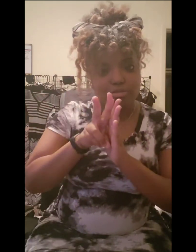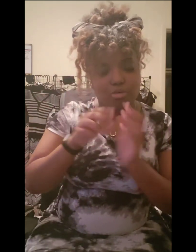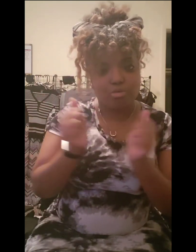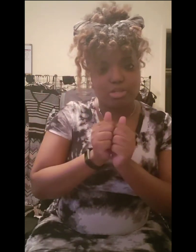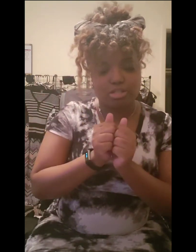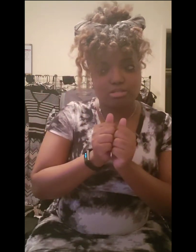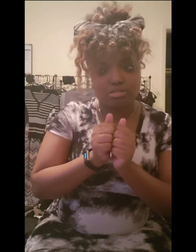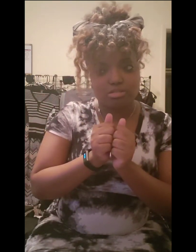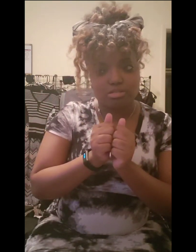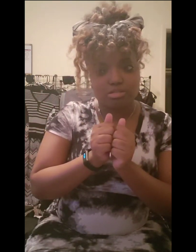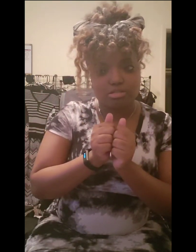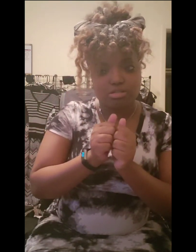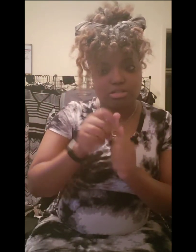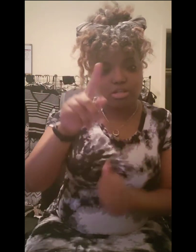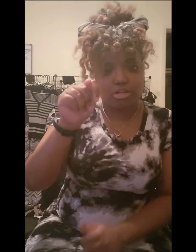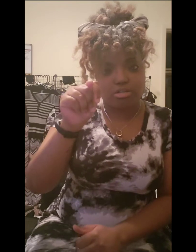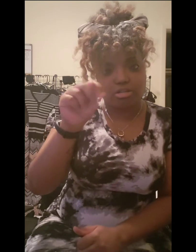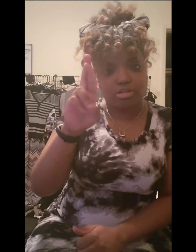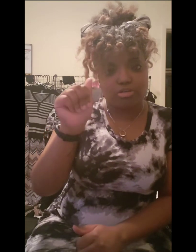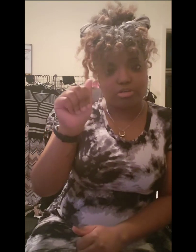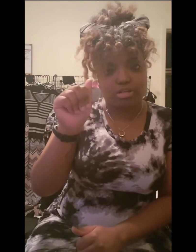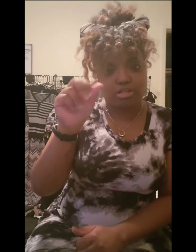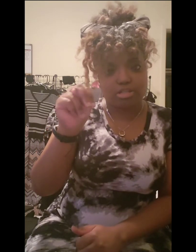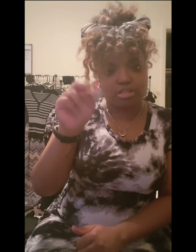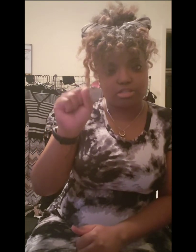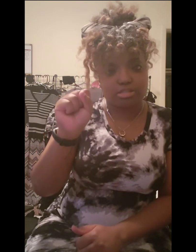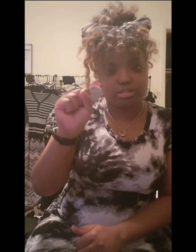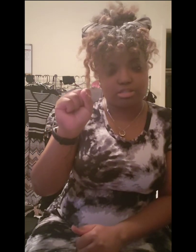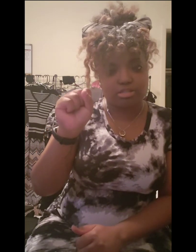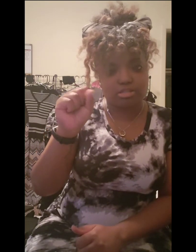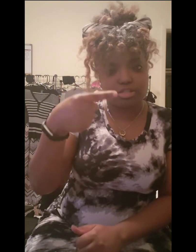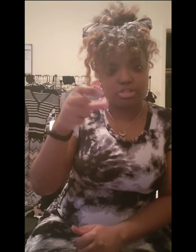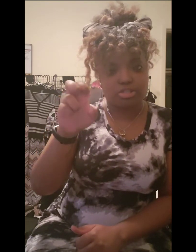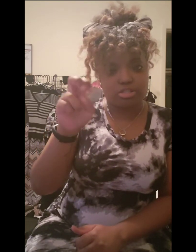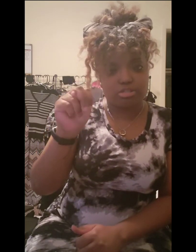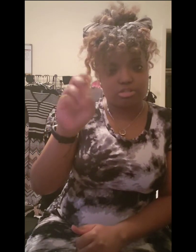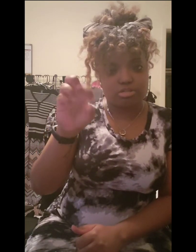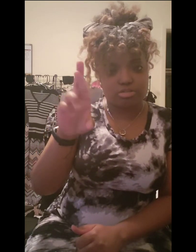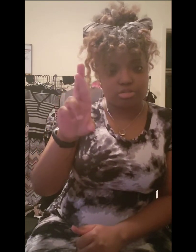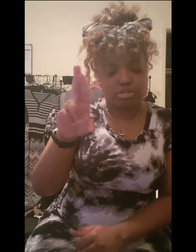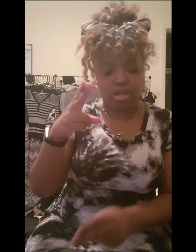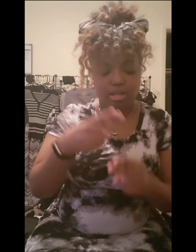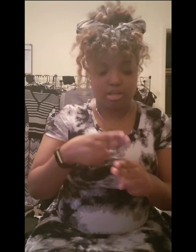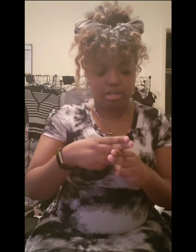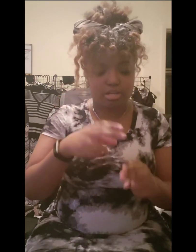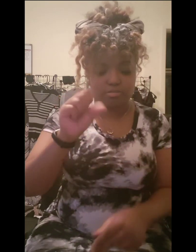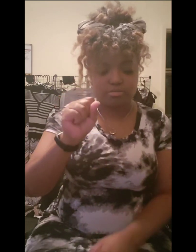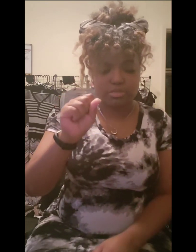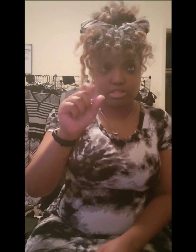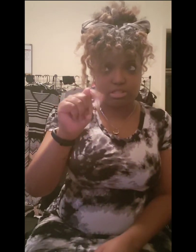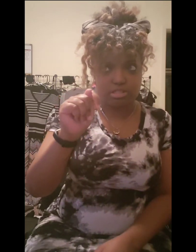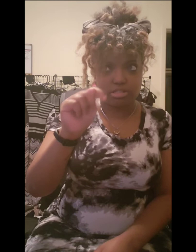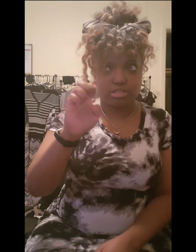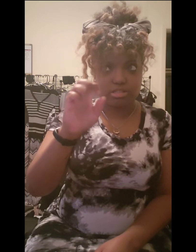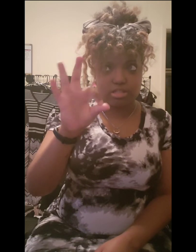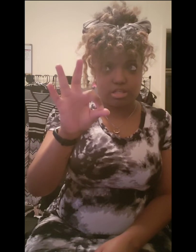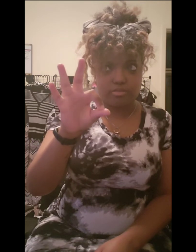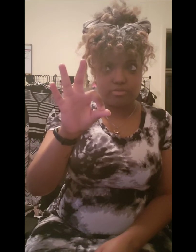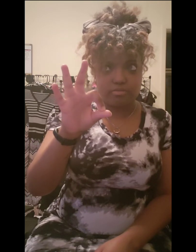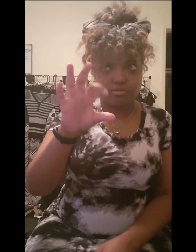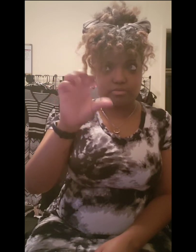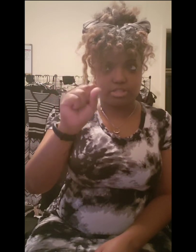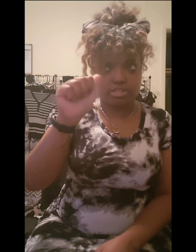research. I was like, okay, cool, fine. Let me research it. So I do some research. I'm looking at it. I go on